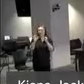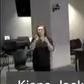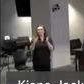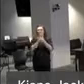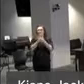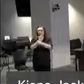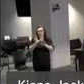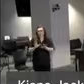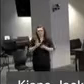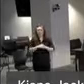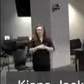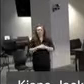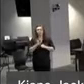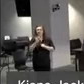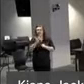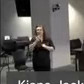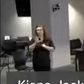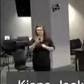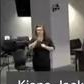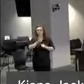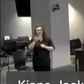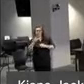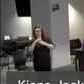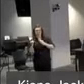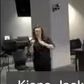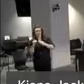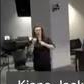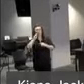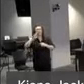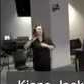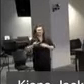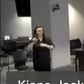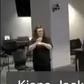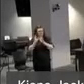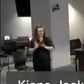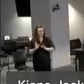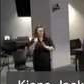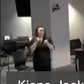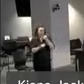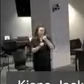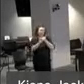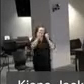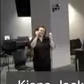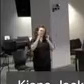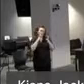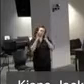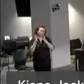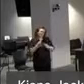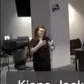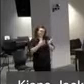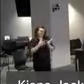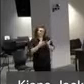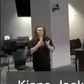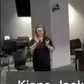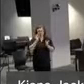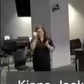of $843 per member per month for library employees under the teachers plan. These are also the same rates